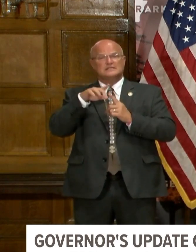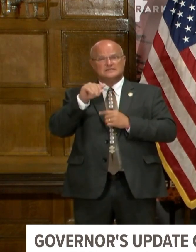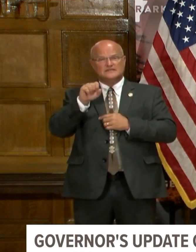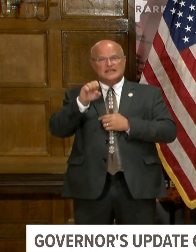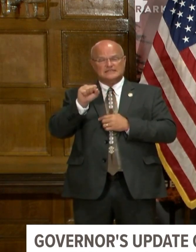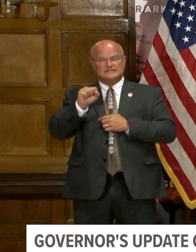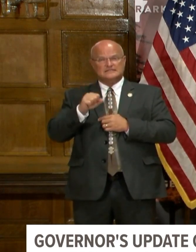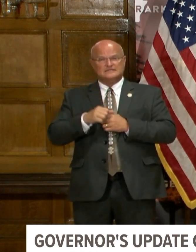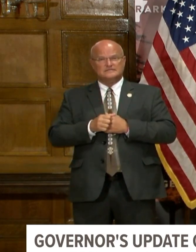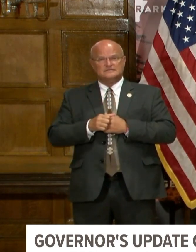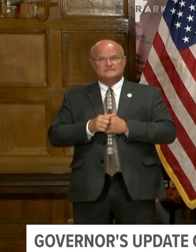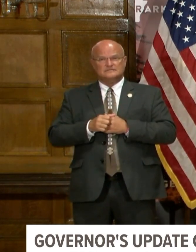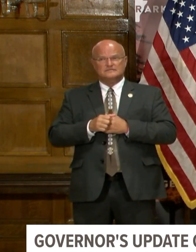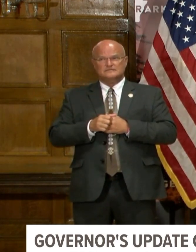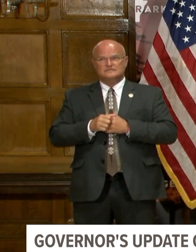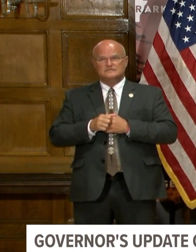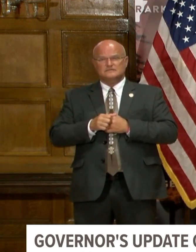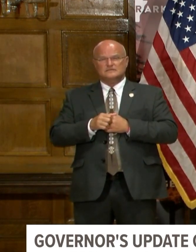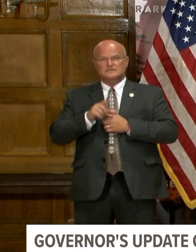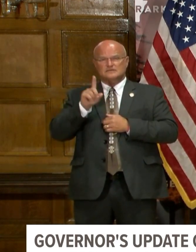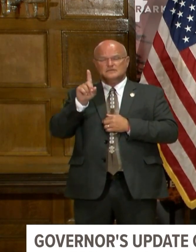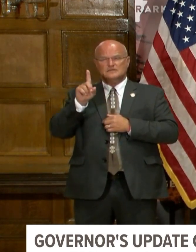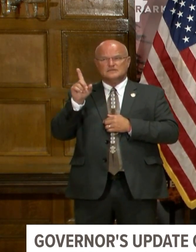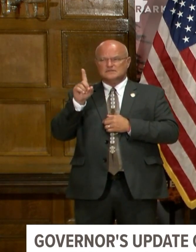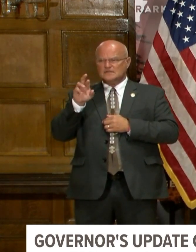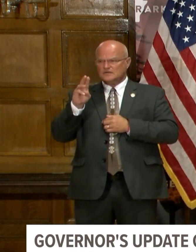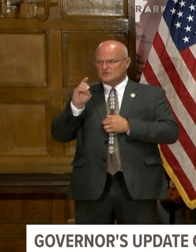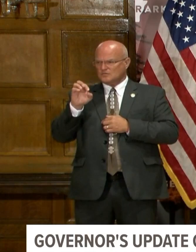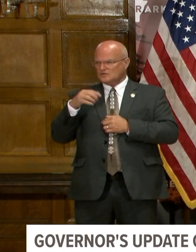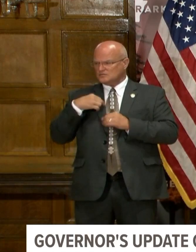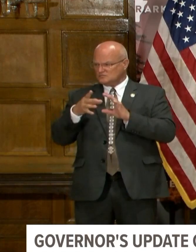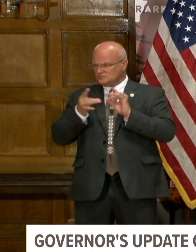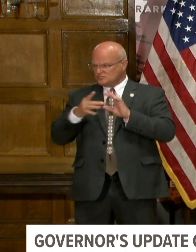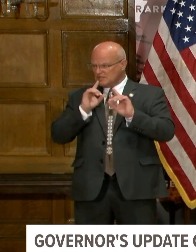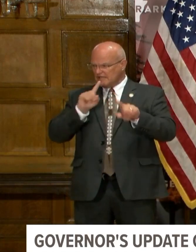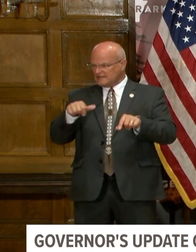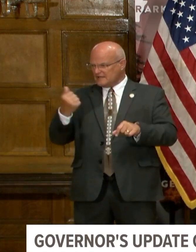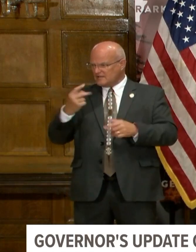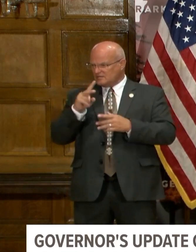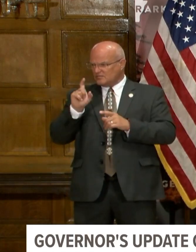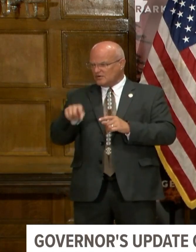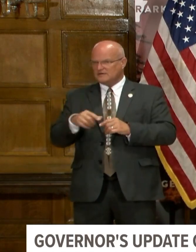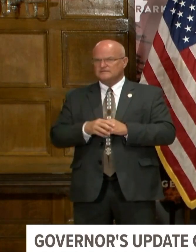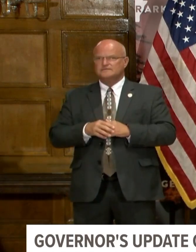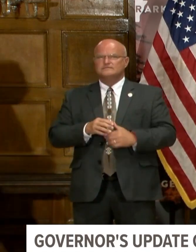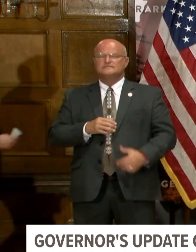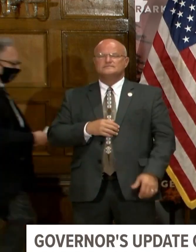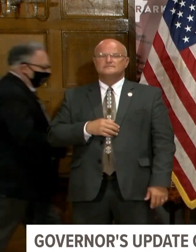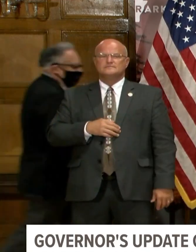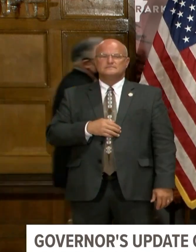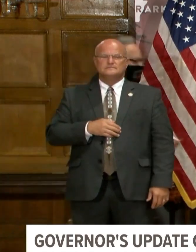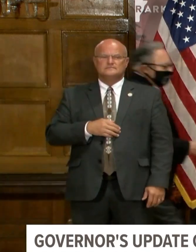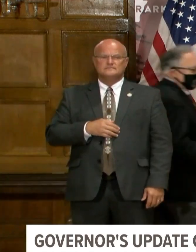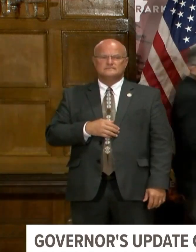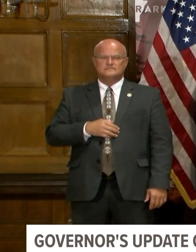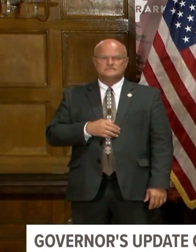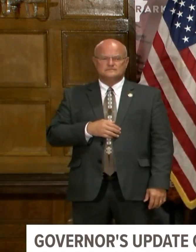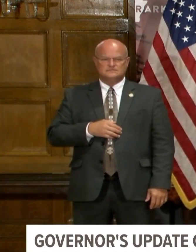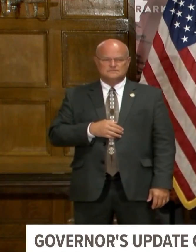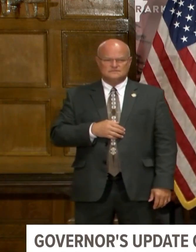cases. Wait, just a moment. Dr. Romero, did you want to answer the other part of Andrew's question?